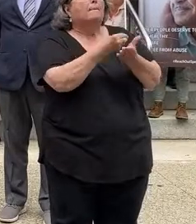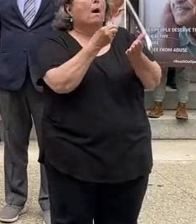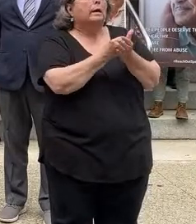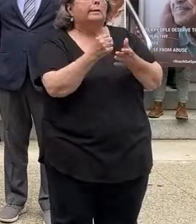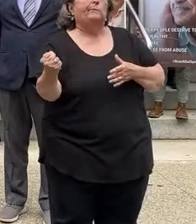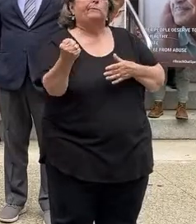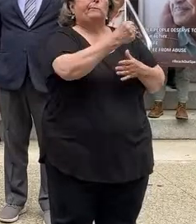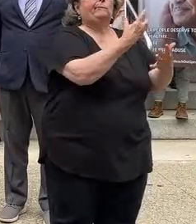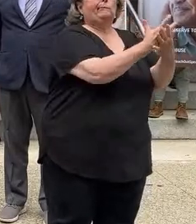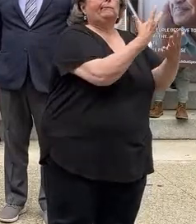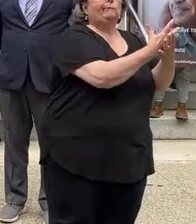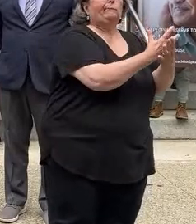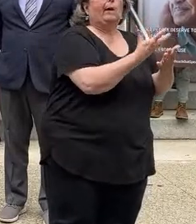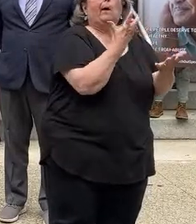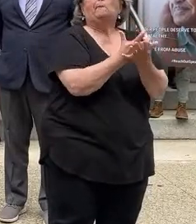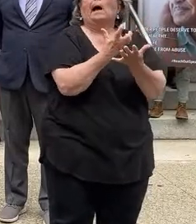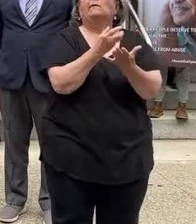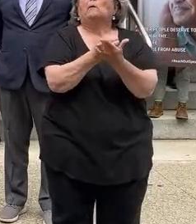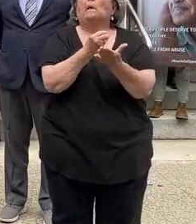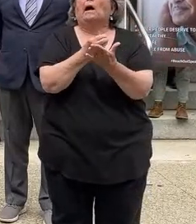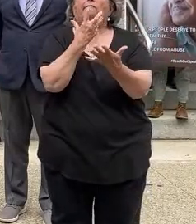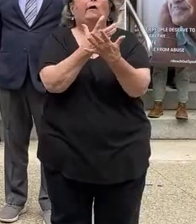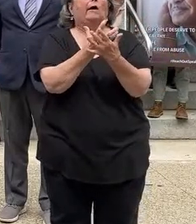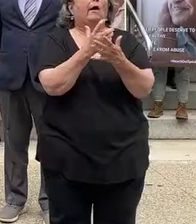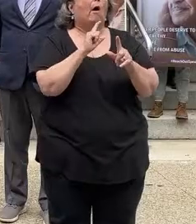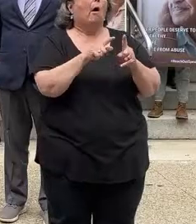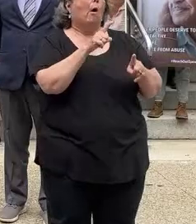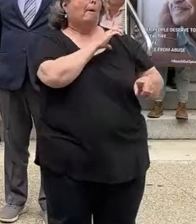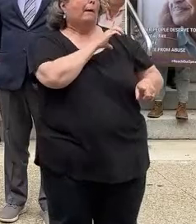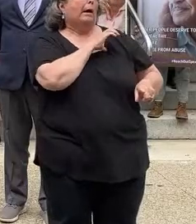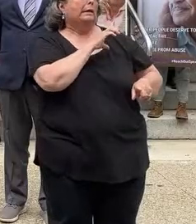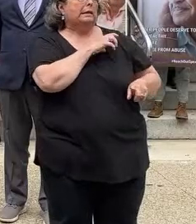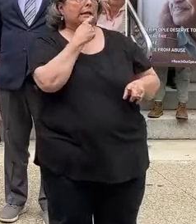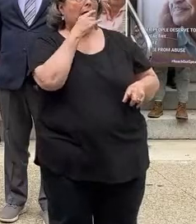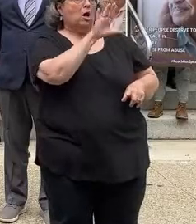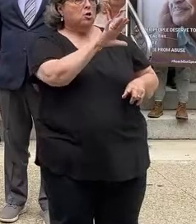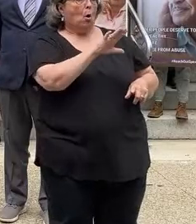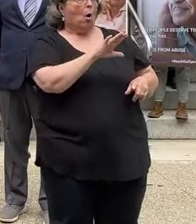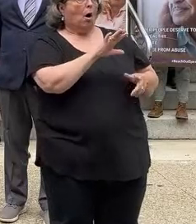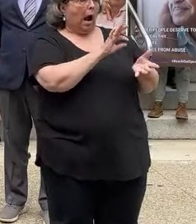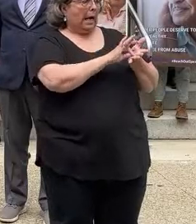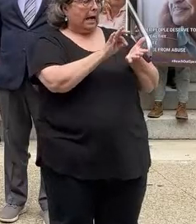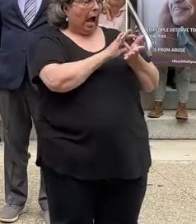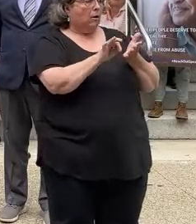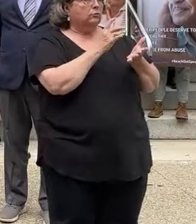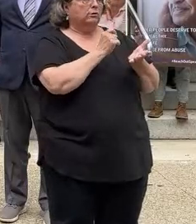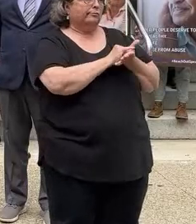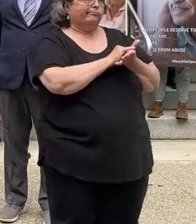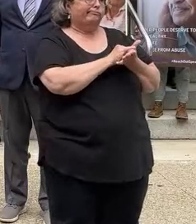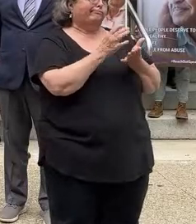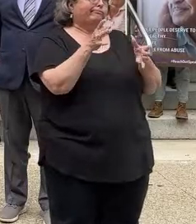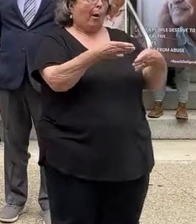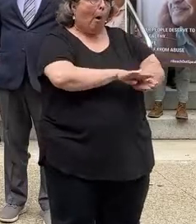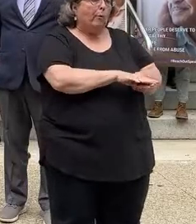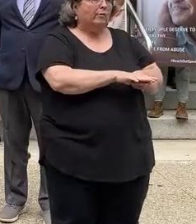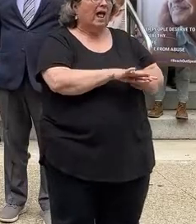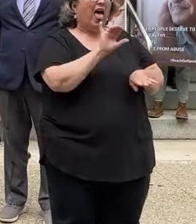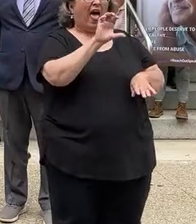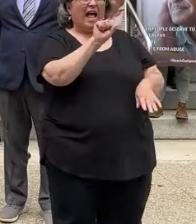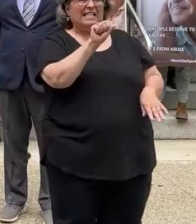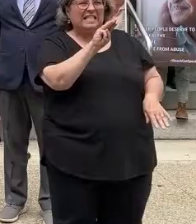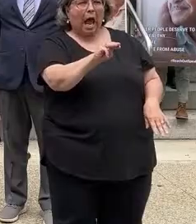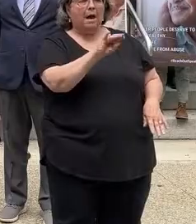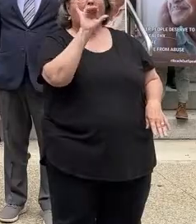been arrested, they're incarcerated, or a law enforcement agency says that your account has been compromised. Those are